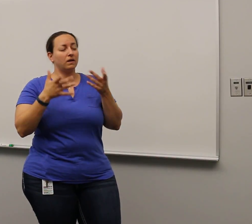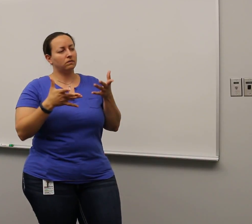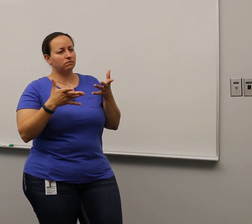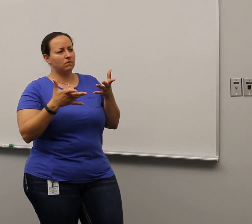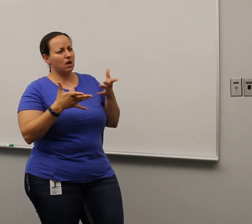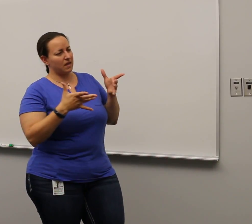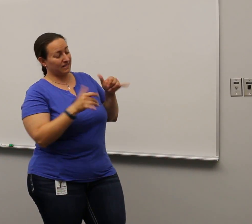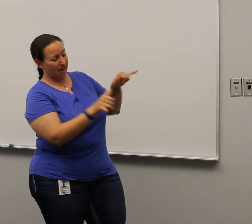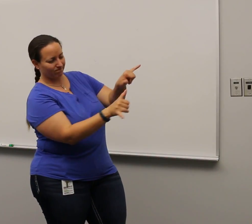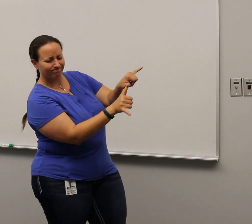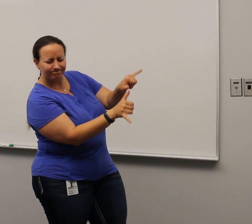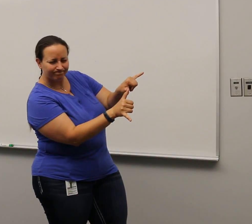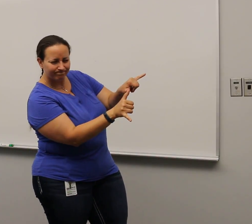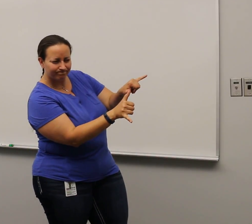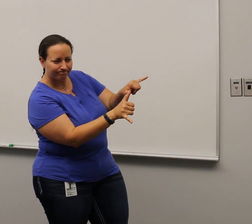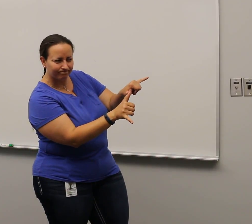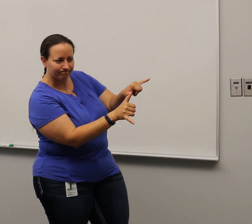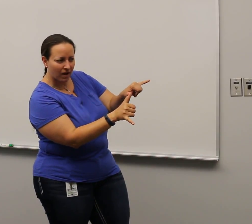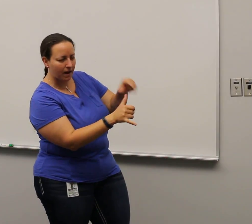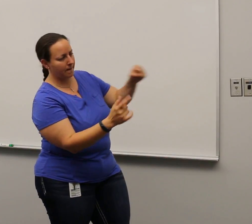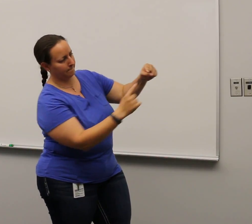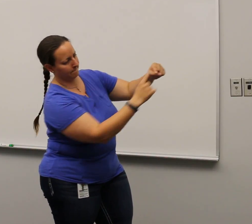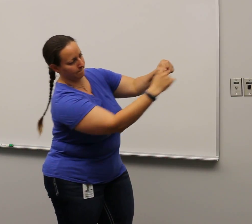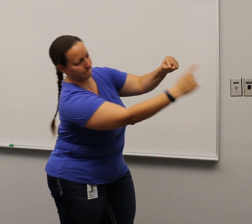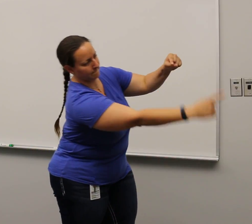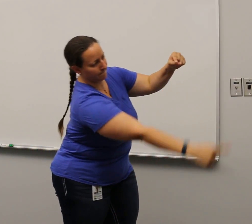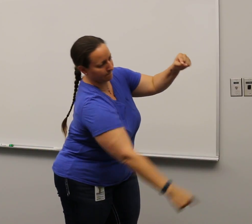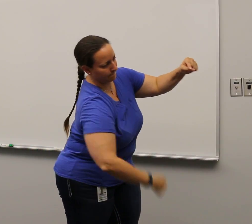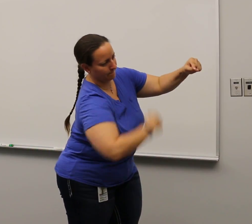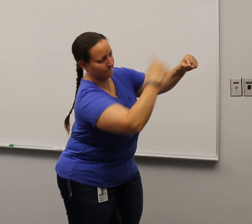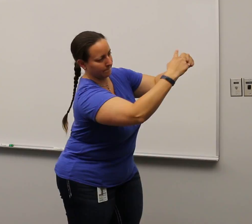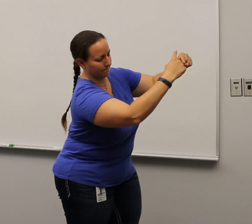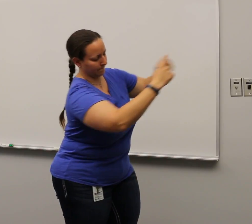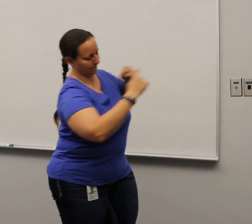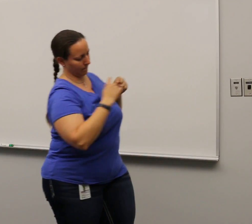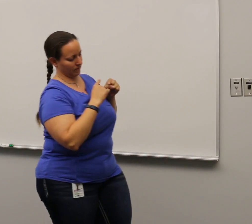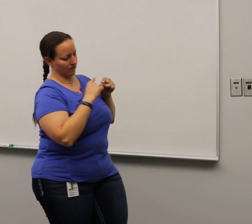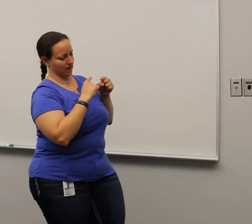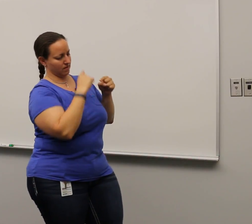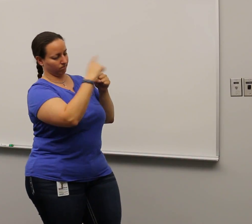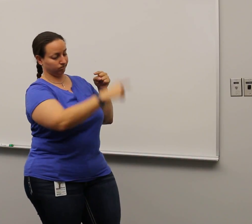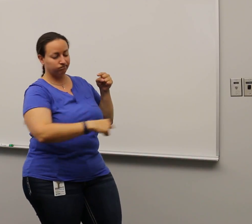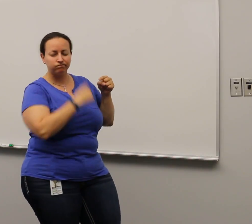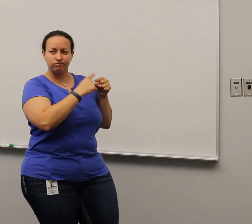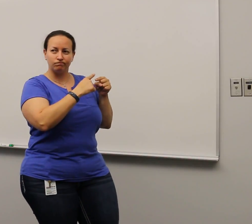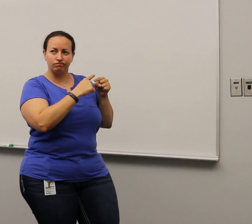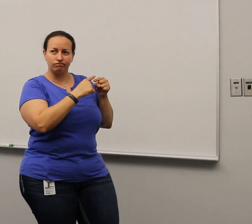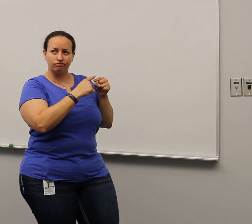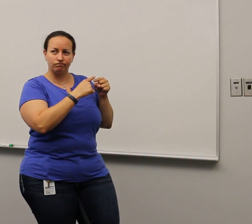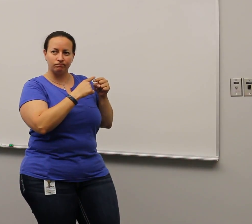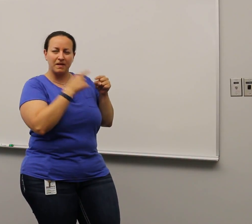gears? Now, you also want to try this for the highest gear on the bike, and then you'll see what gears the